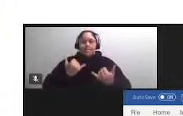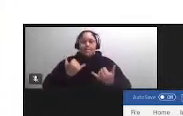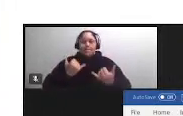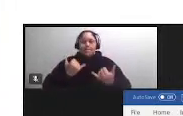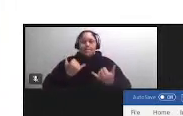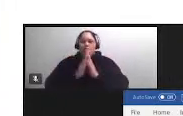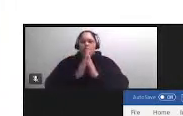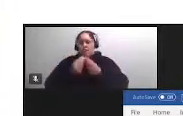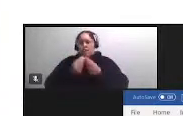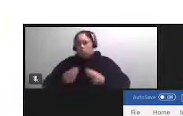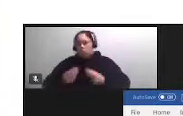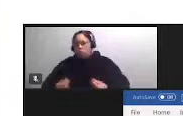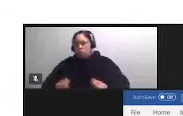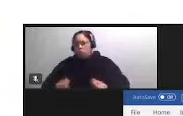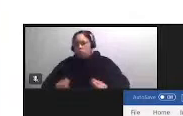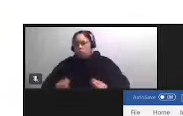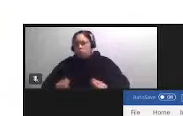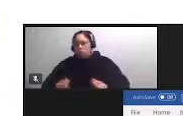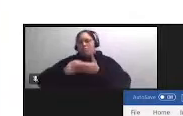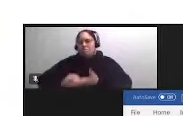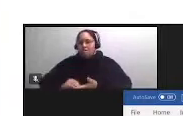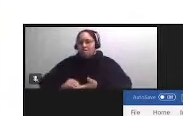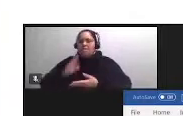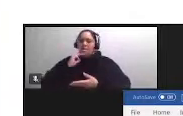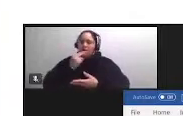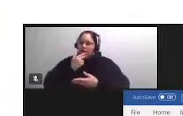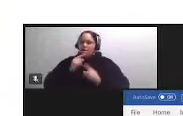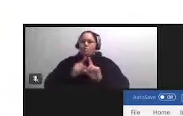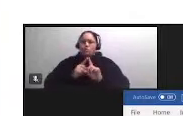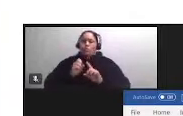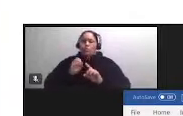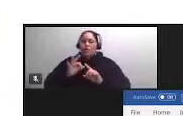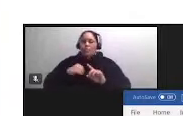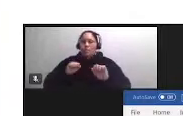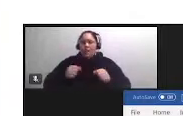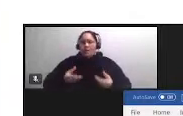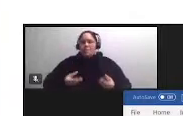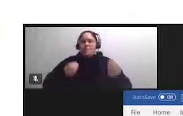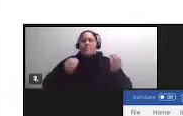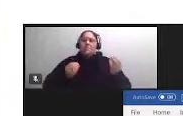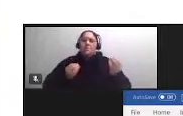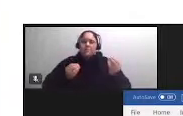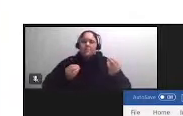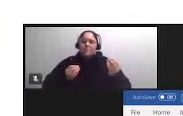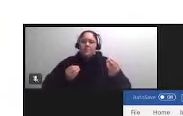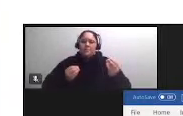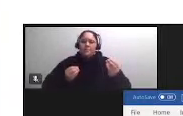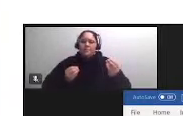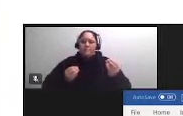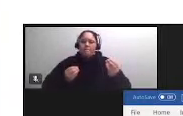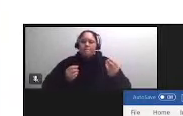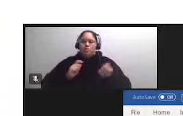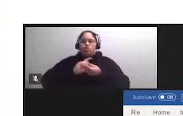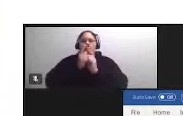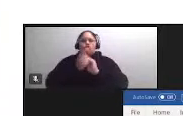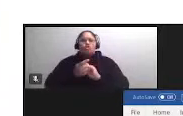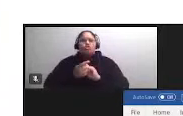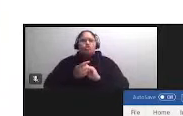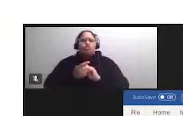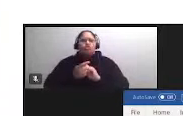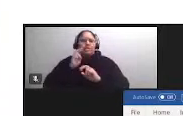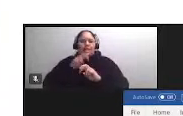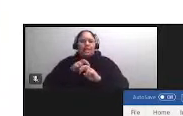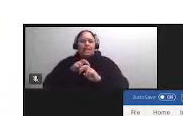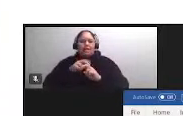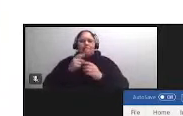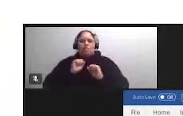those resolutions that we've made, it would be nice that we can get a change in terms of